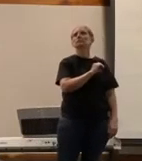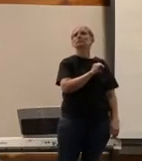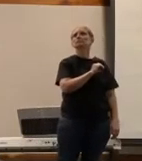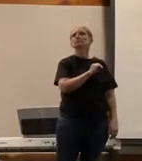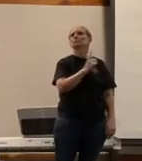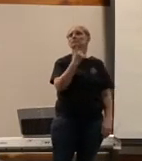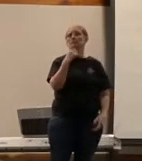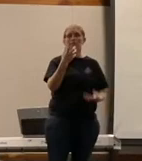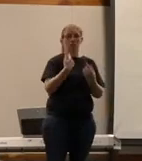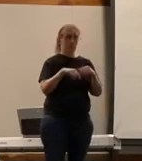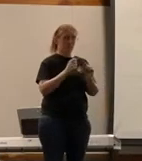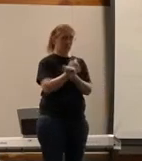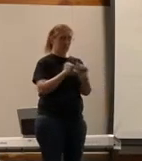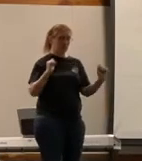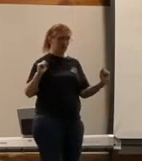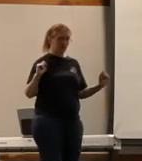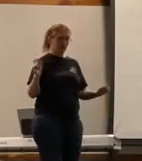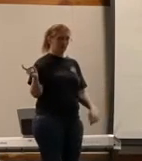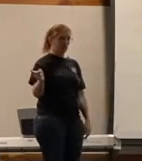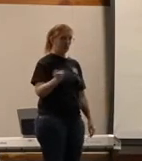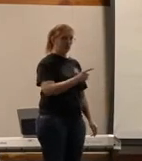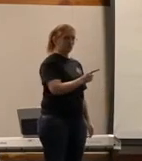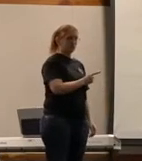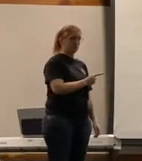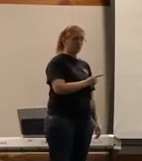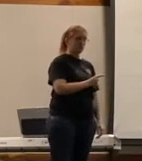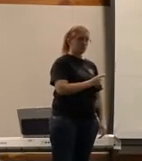He came to save you.